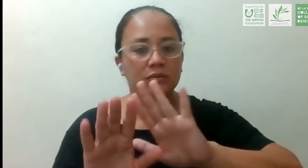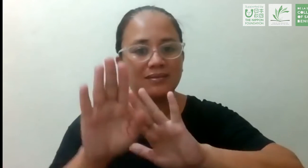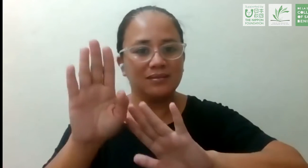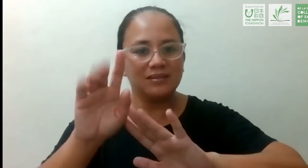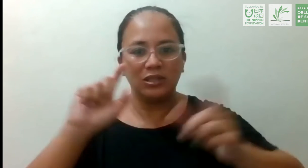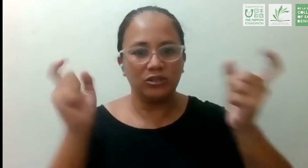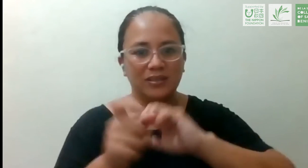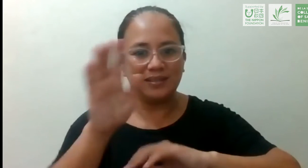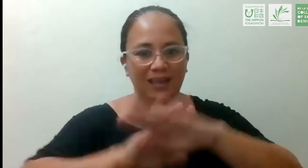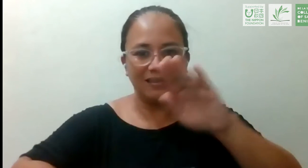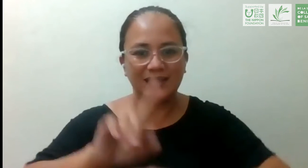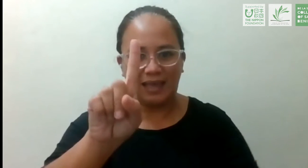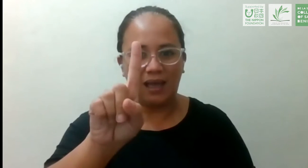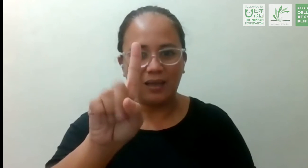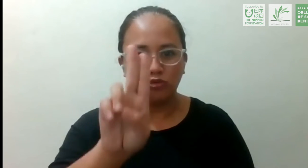Uh,